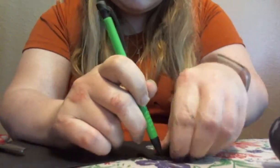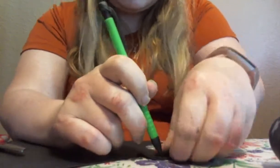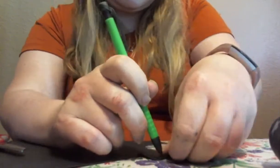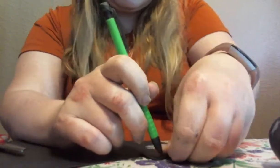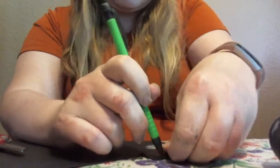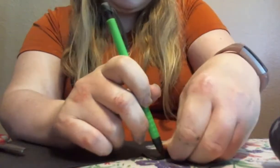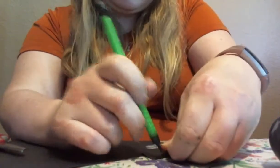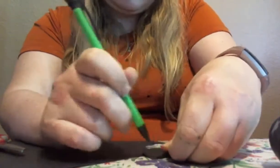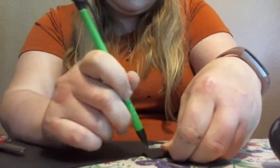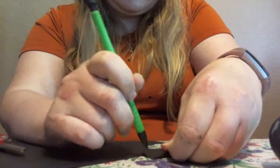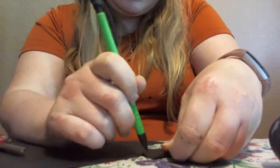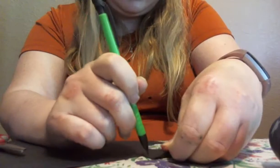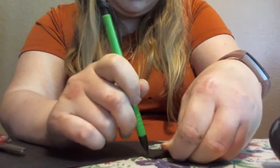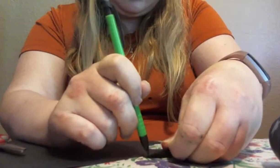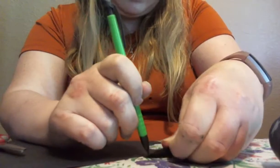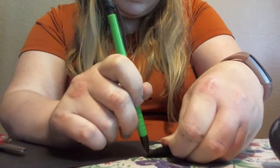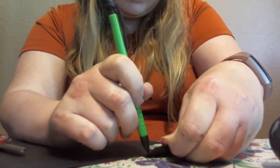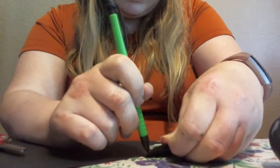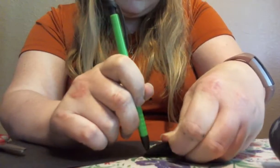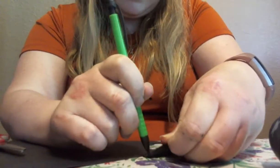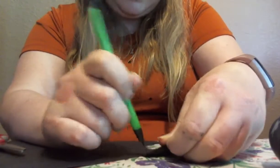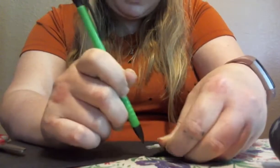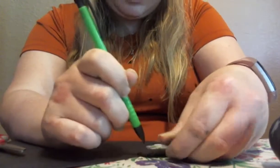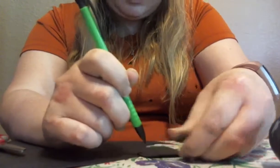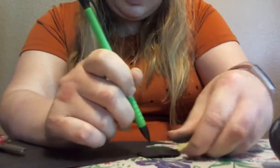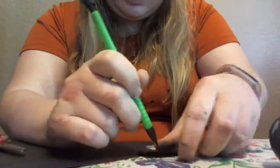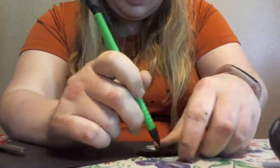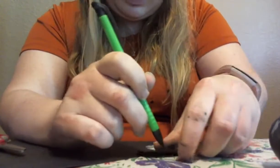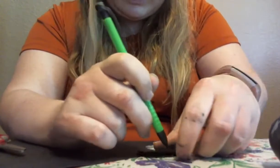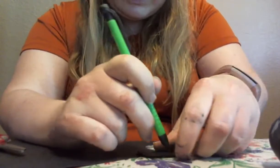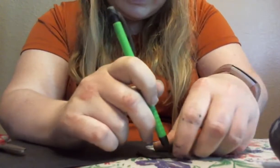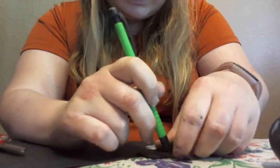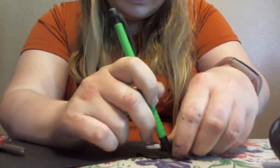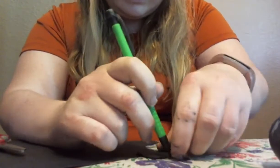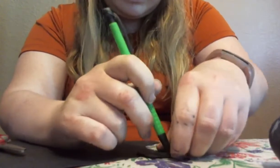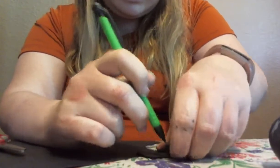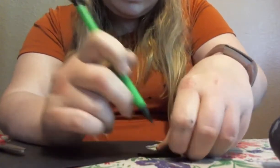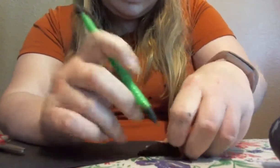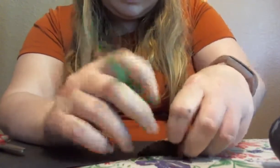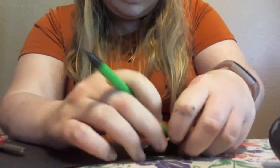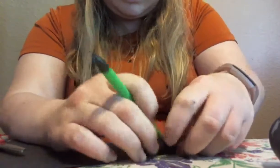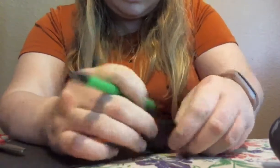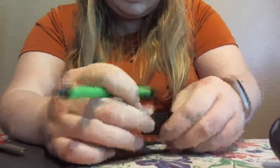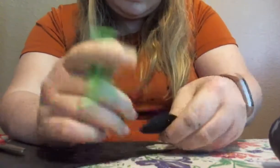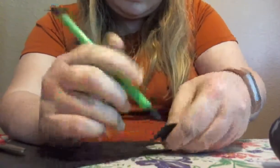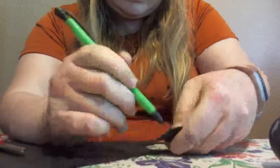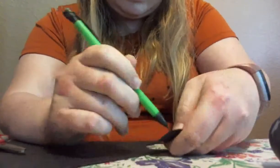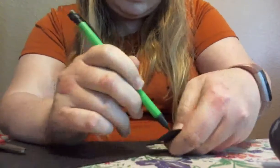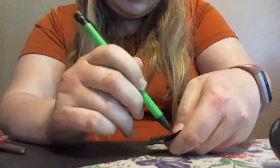I'm just going through and making sure I have a bunch of holes in it.